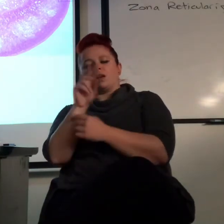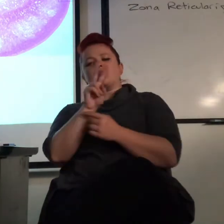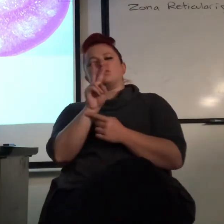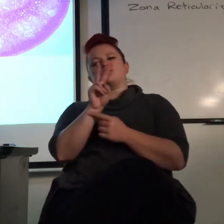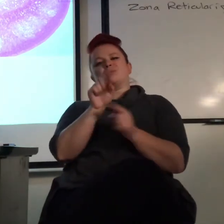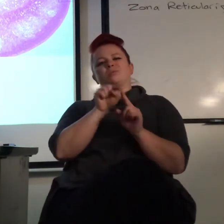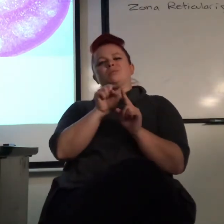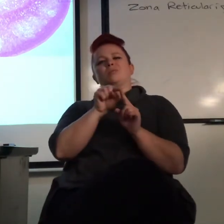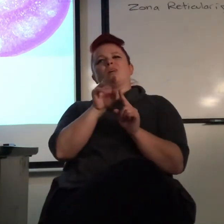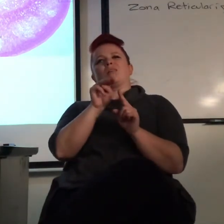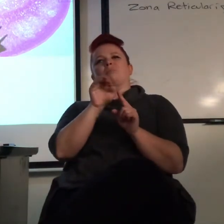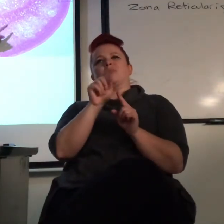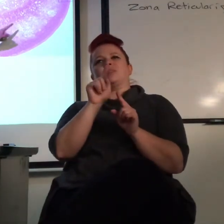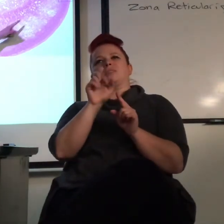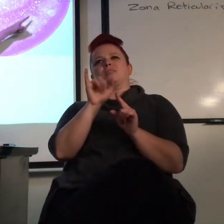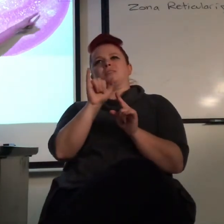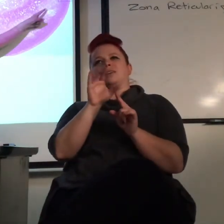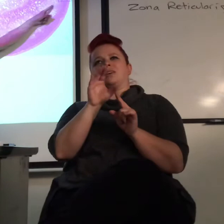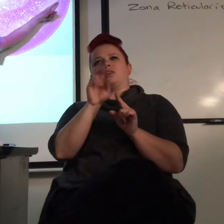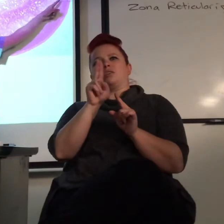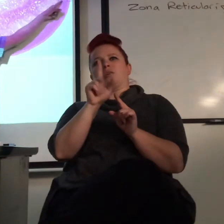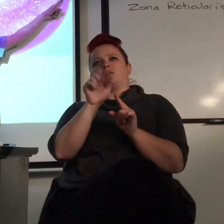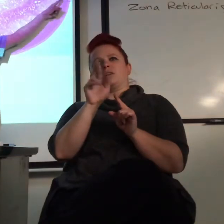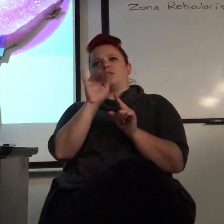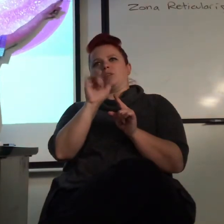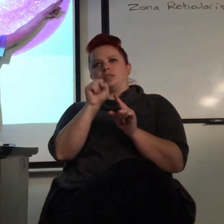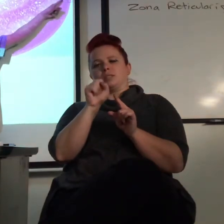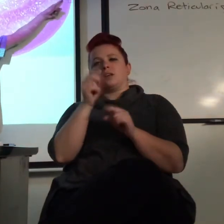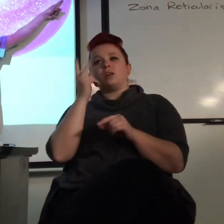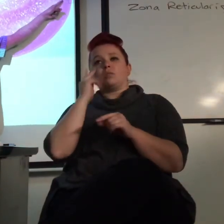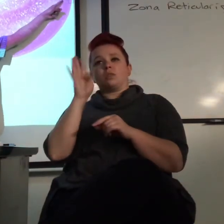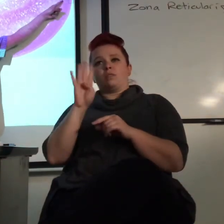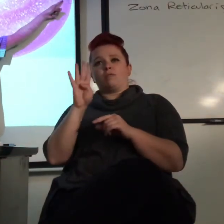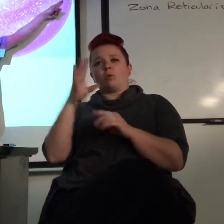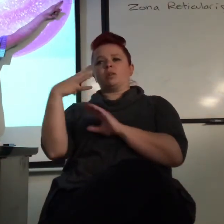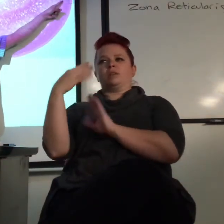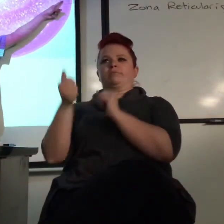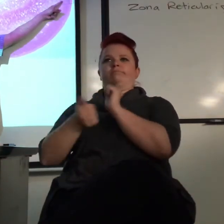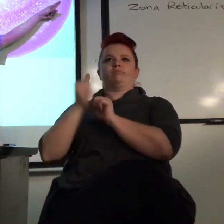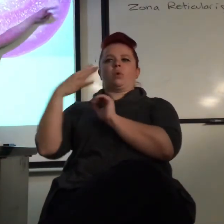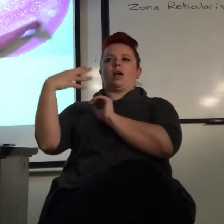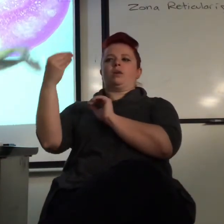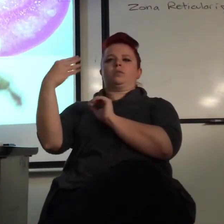If you look over here, see the four over there? That's the outermost zone.